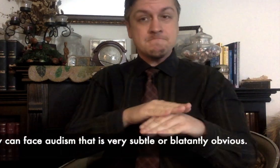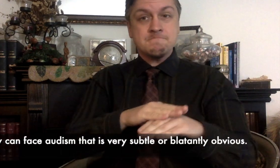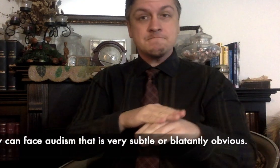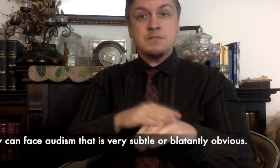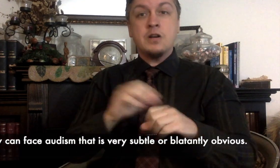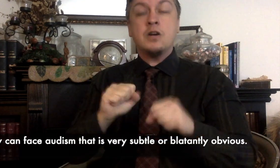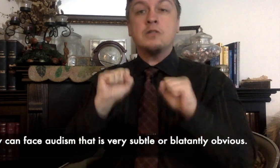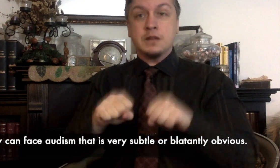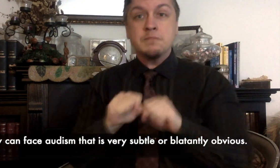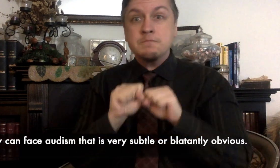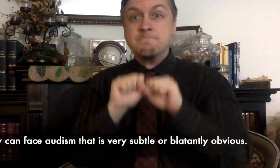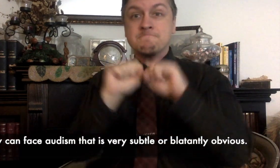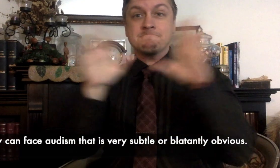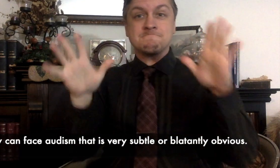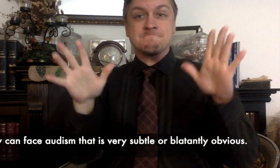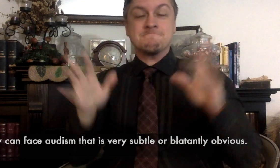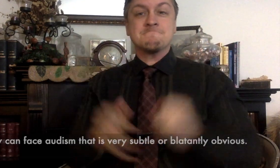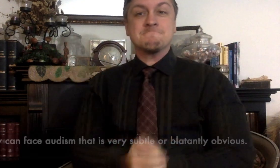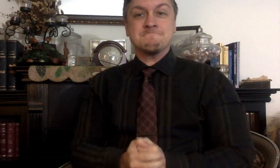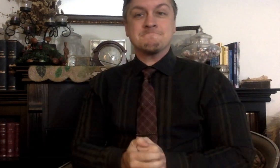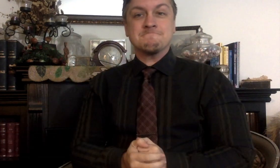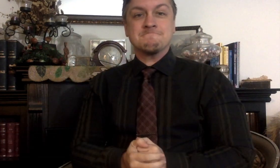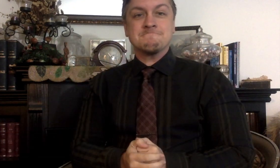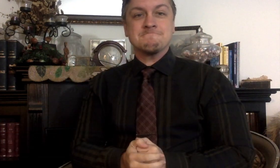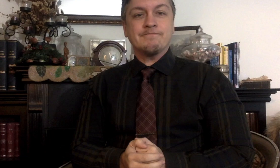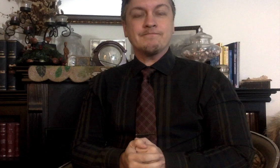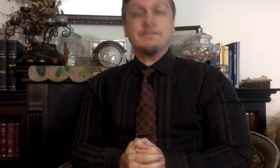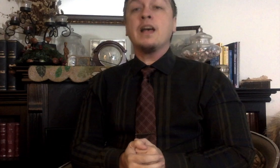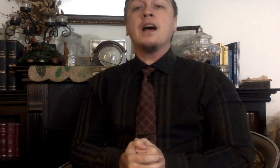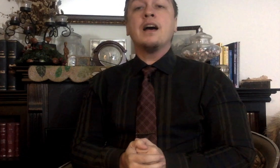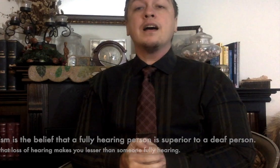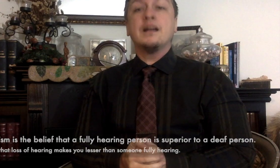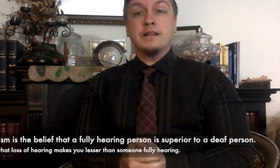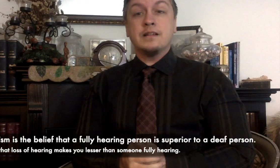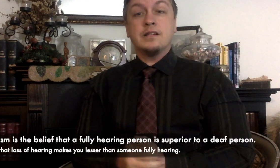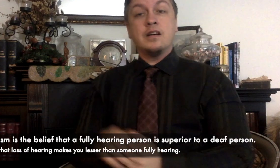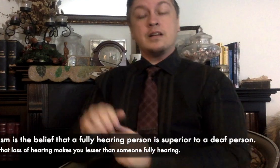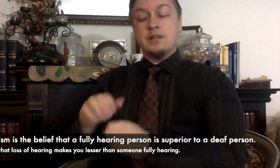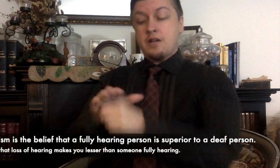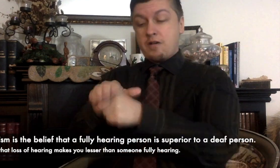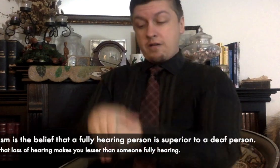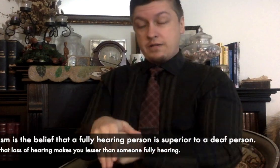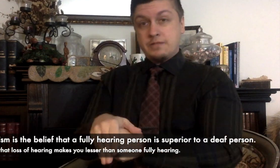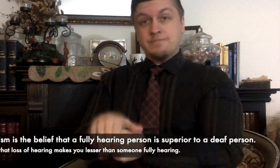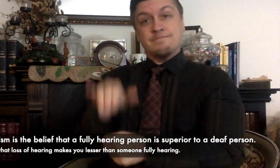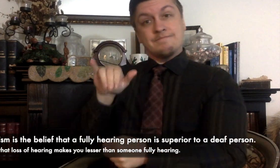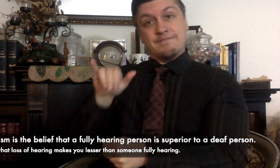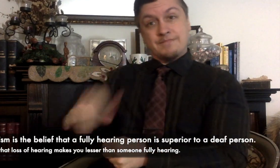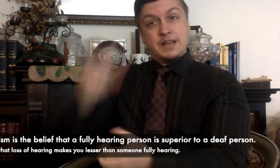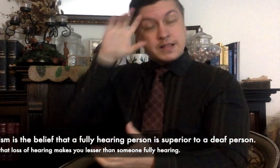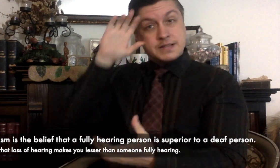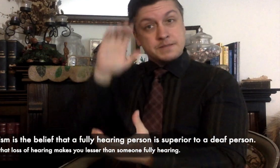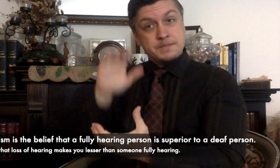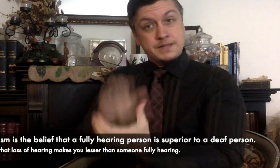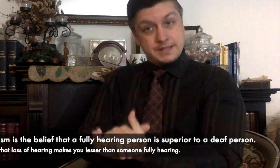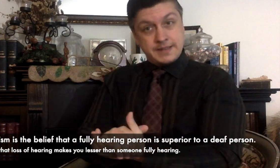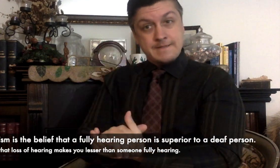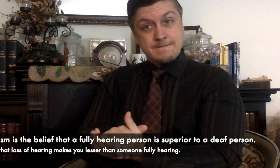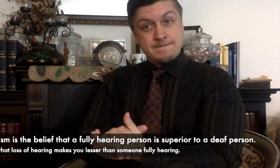They can face autism that is very subtle or very blatant. Autism is the belief that